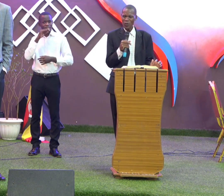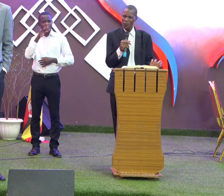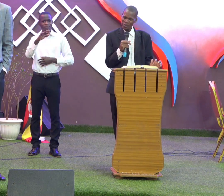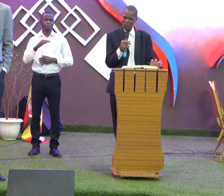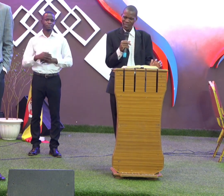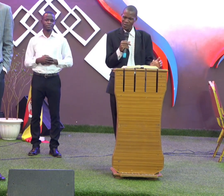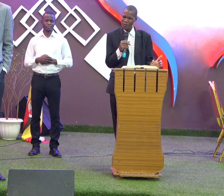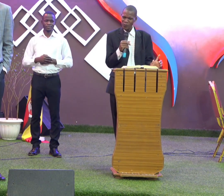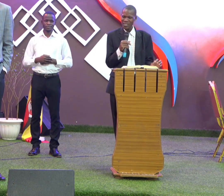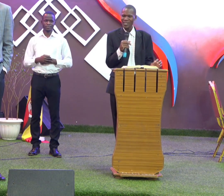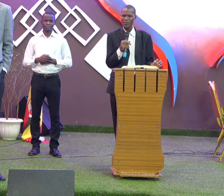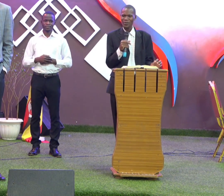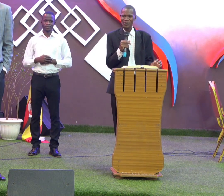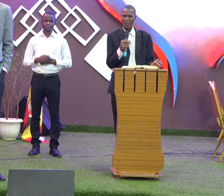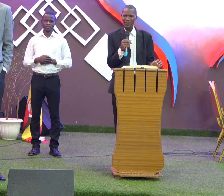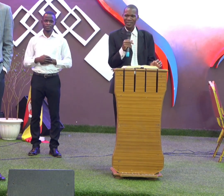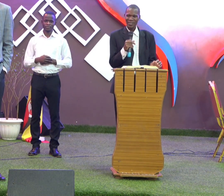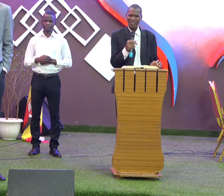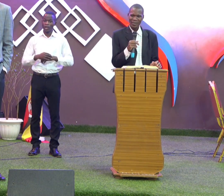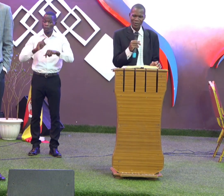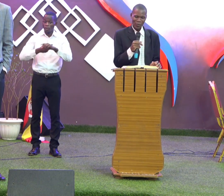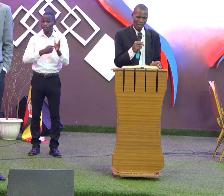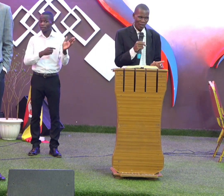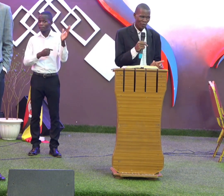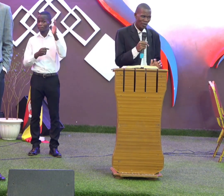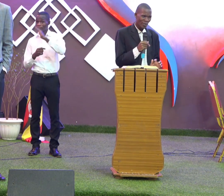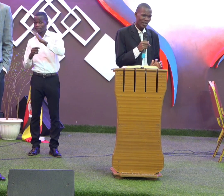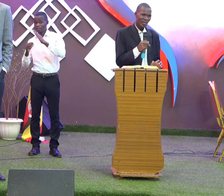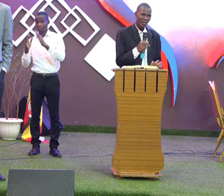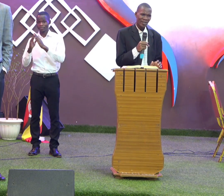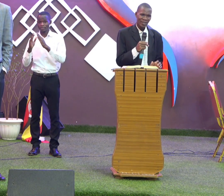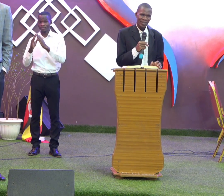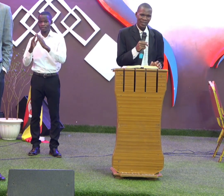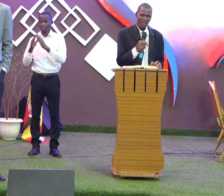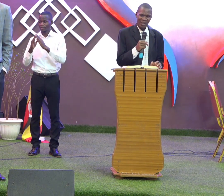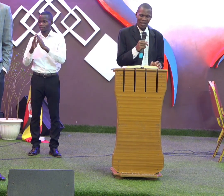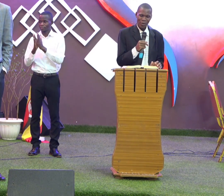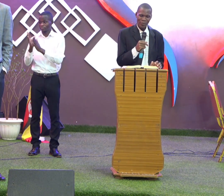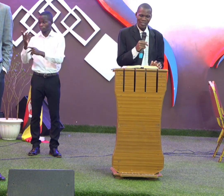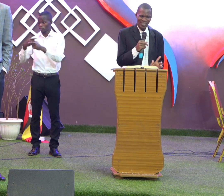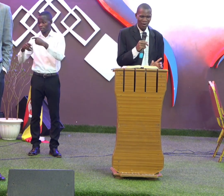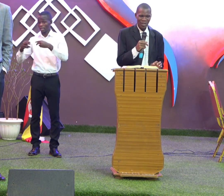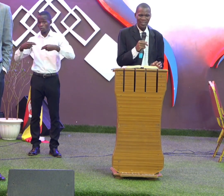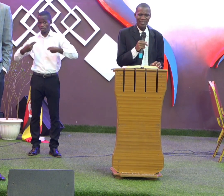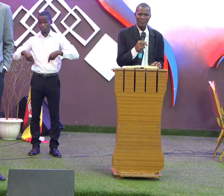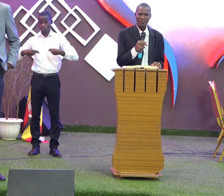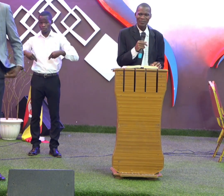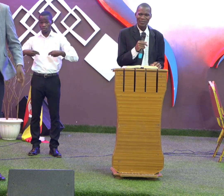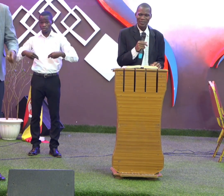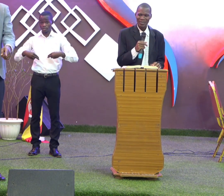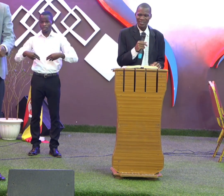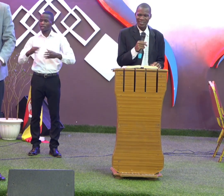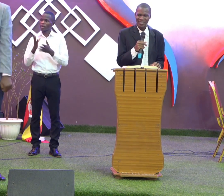And it was so painful, I didn't want to speak it out. When I was going back, I went to a takeaway.